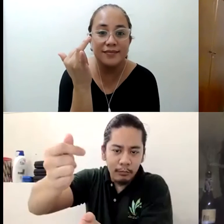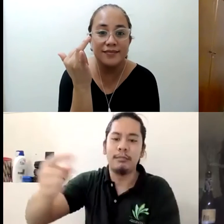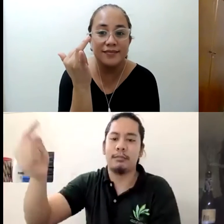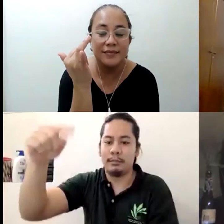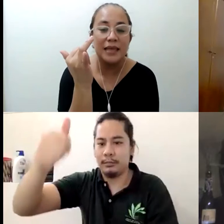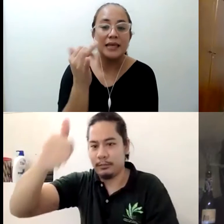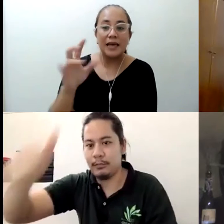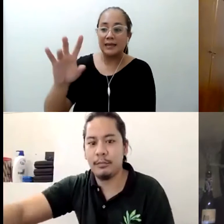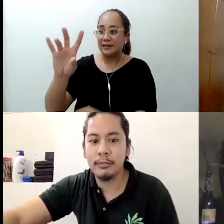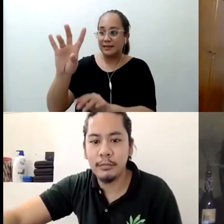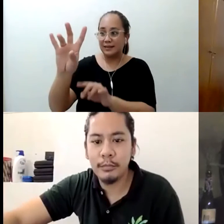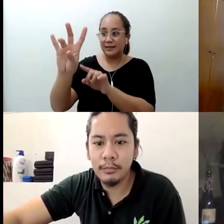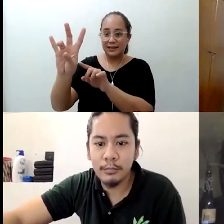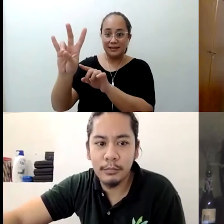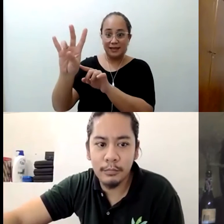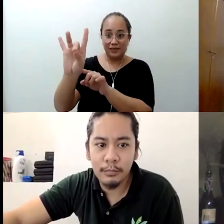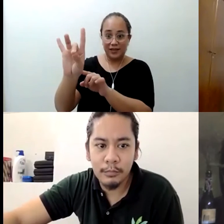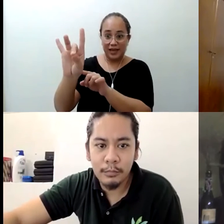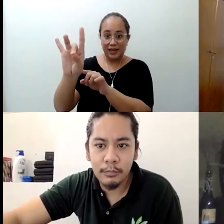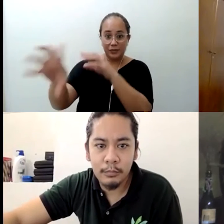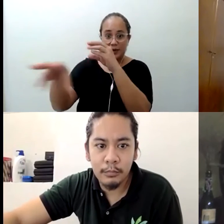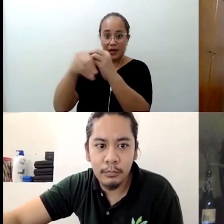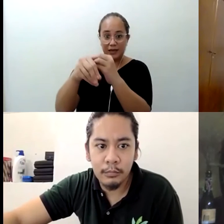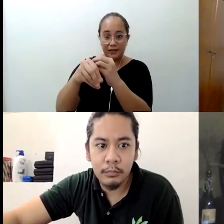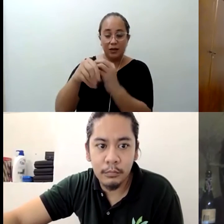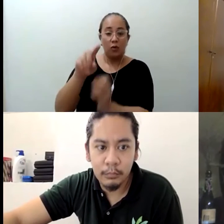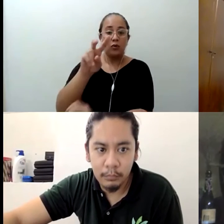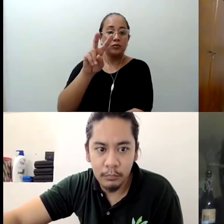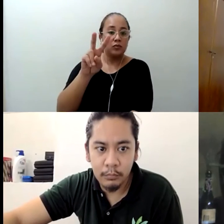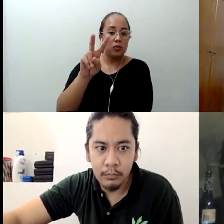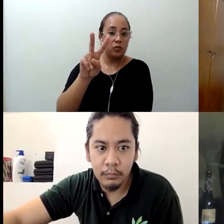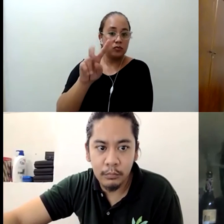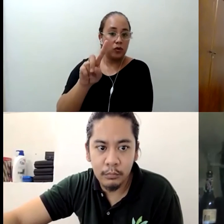their 7 and 8 and add 1, 2, 3, 4, 5, and 6.